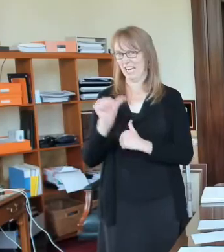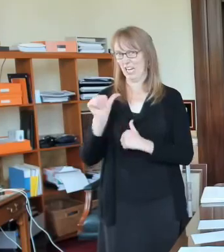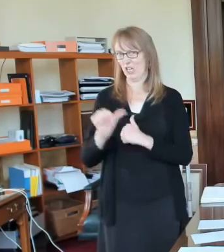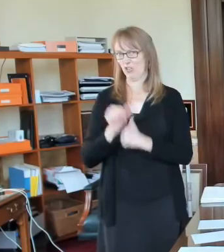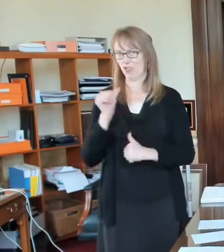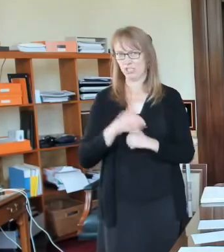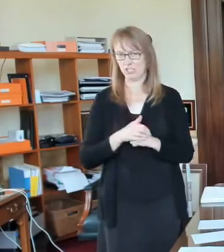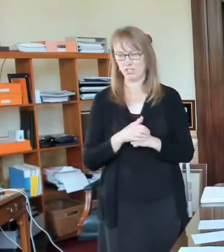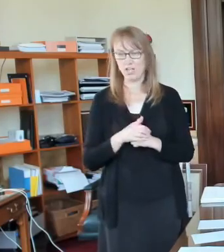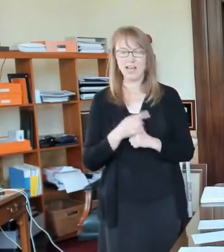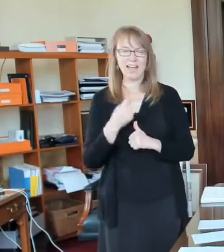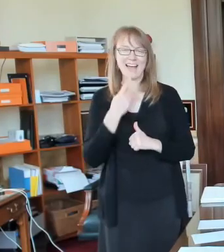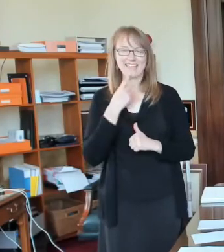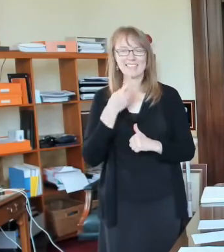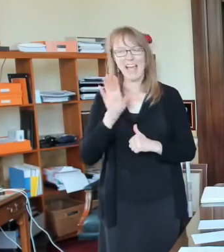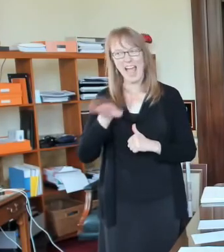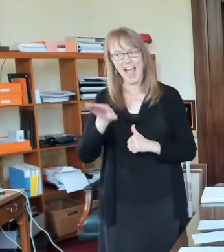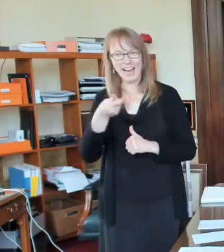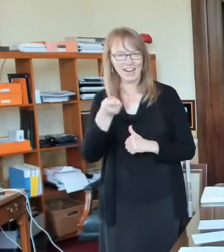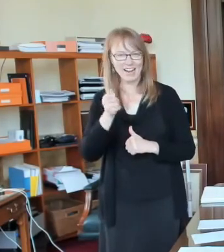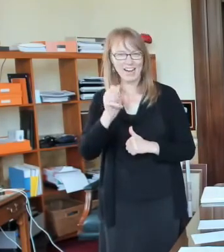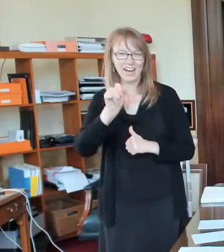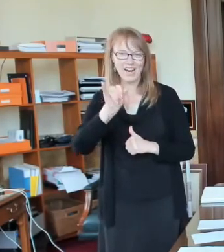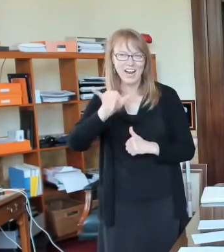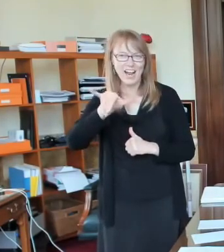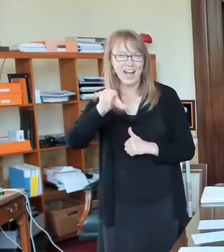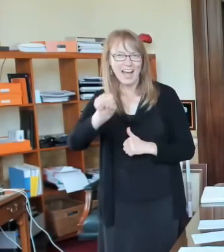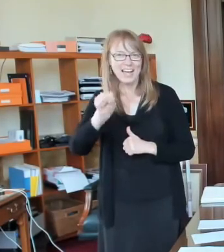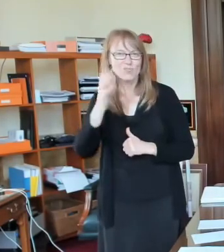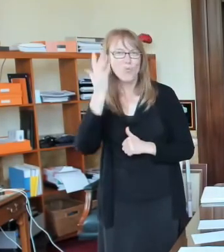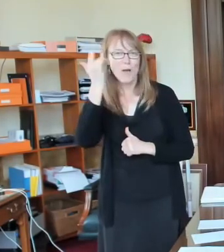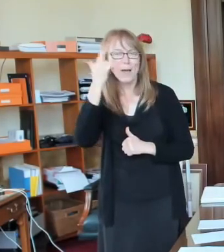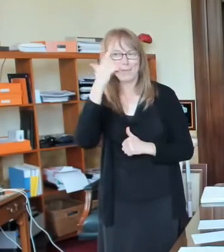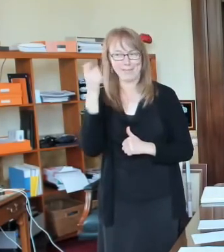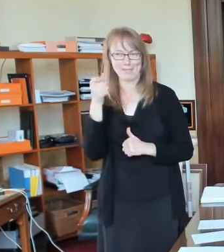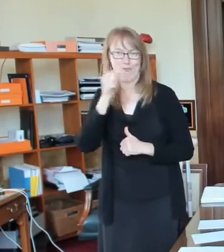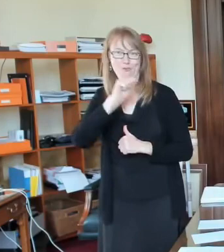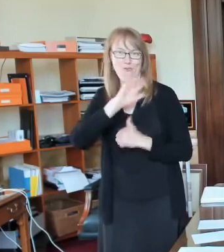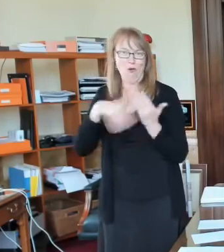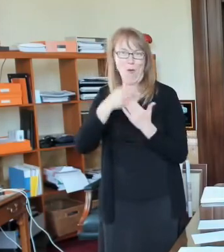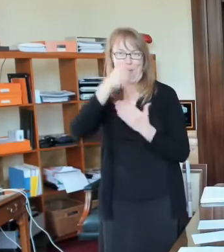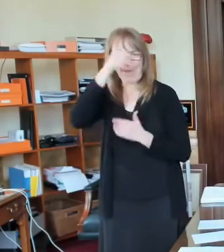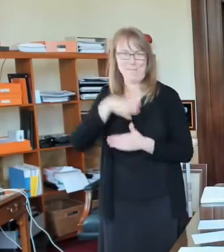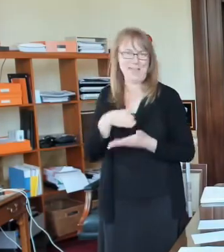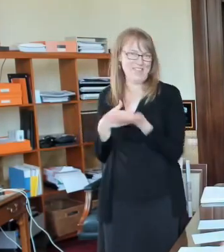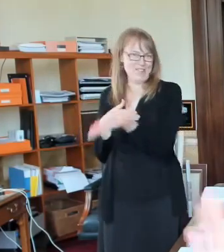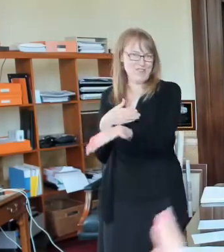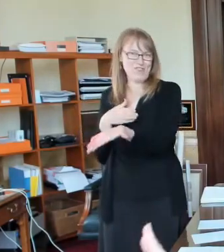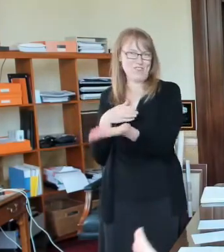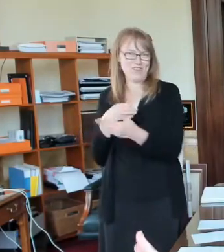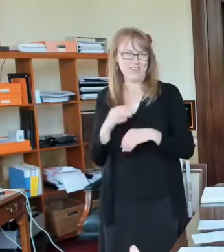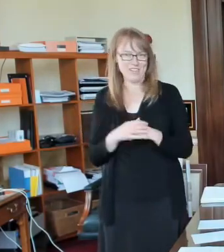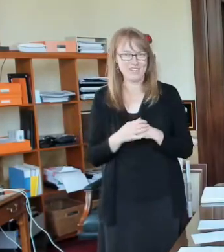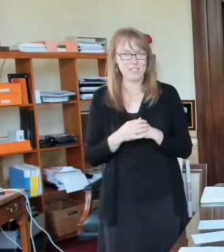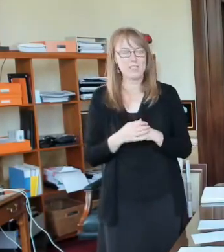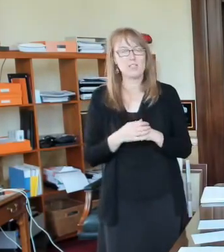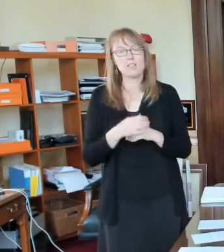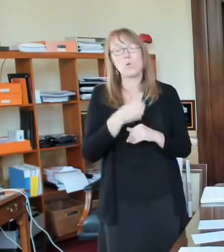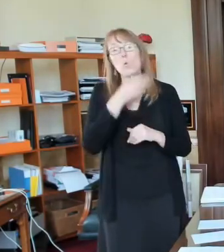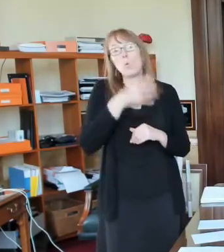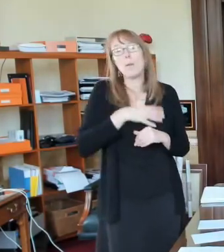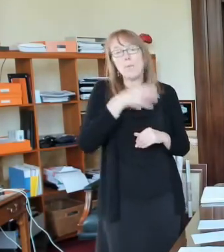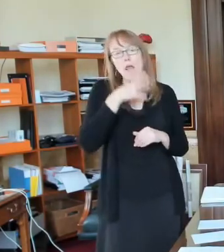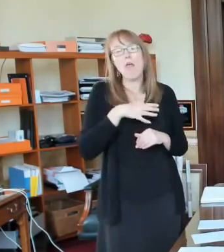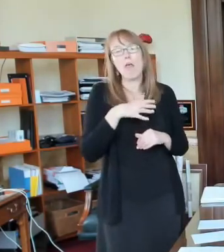time. There are around 30 to 35 women who are being detained in combination of our two